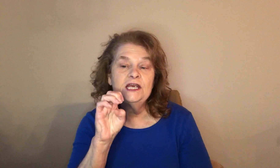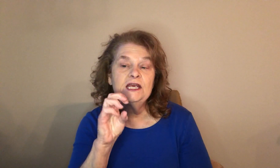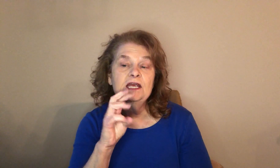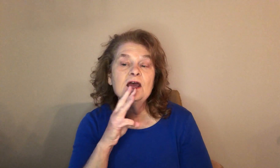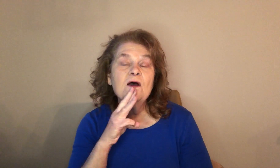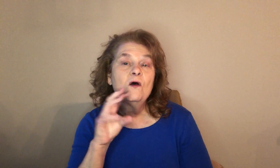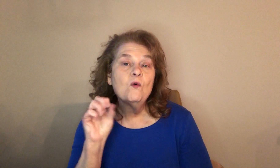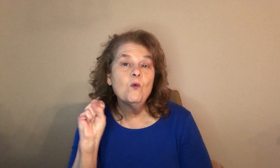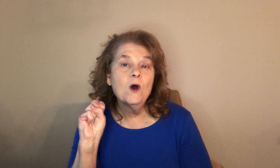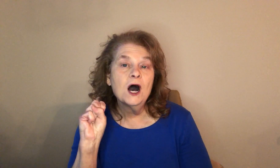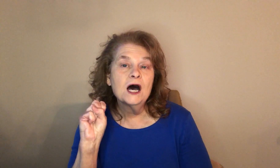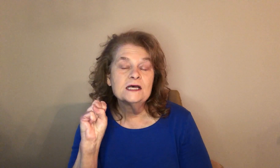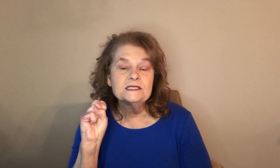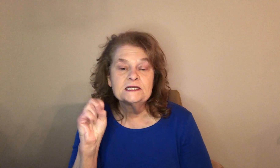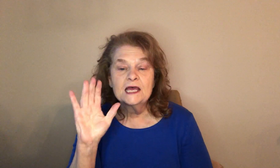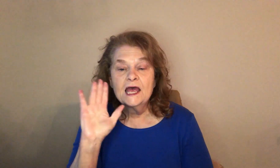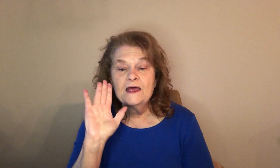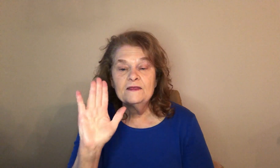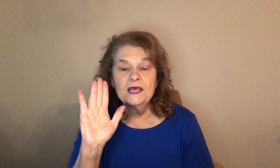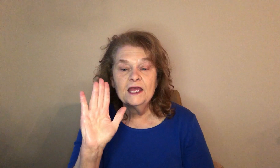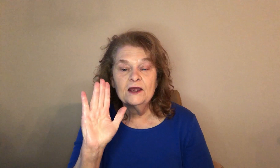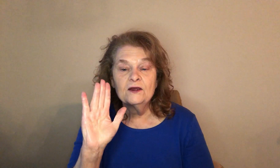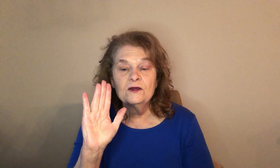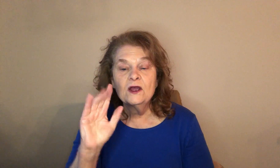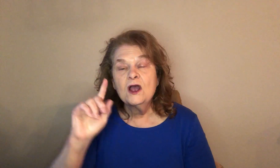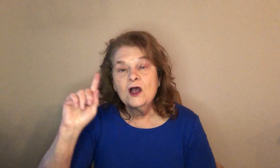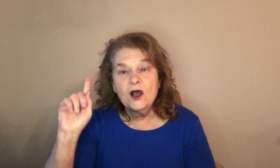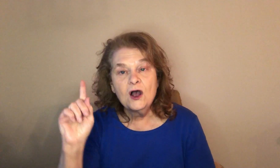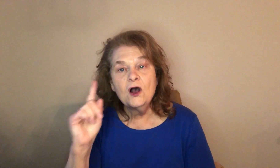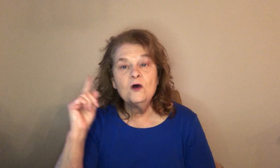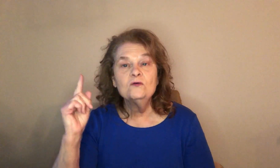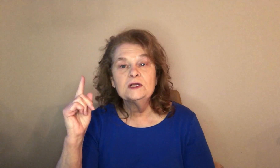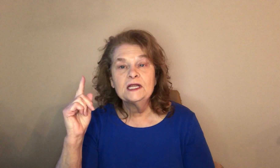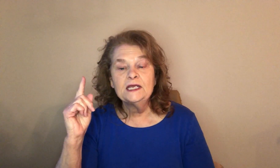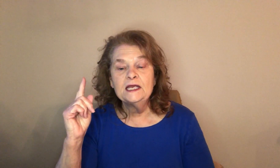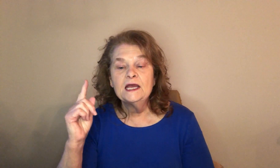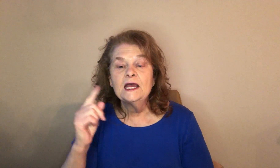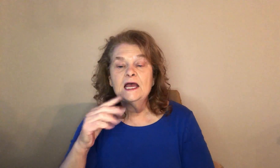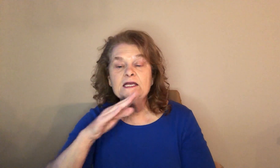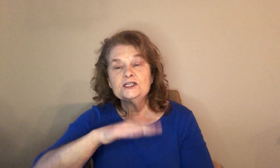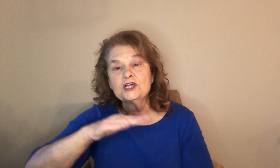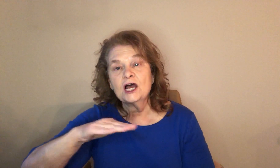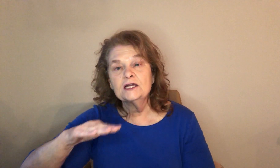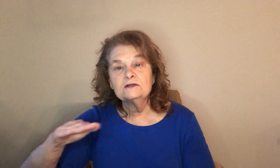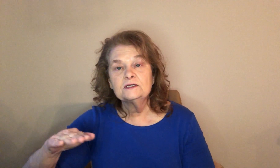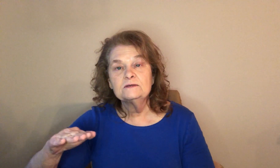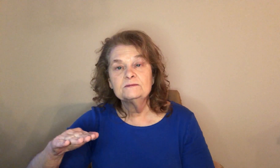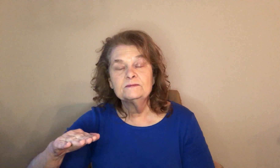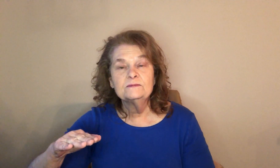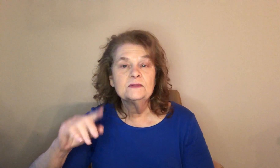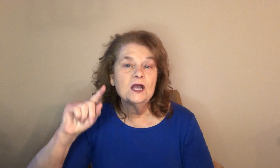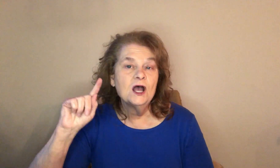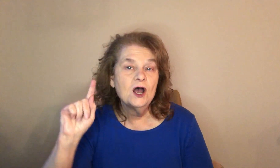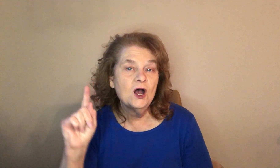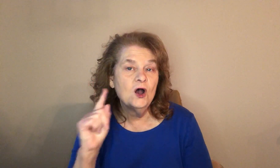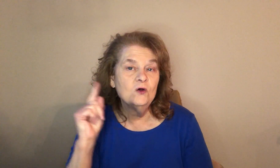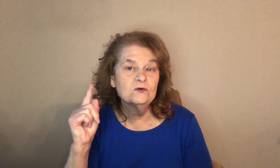she was their only child.